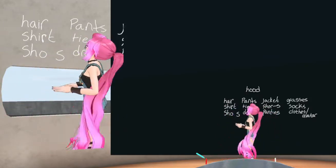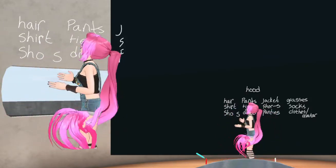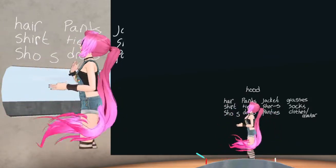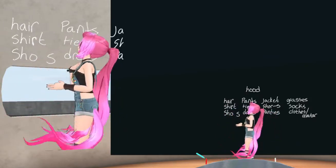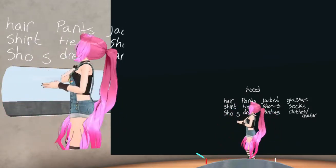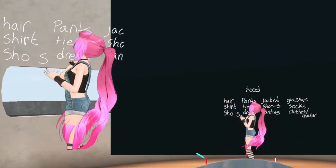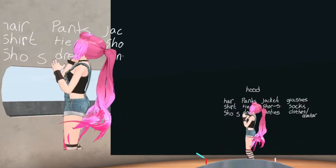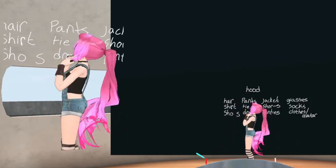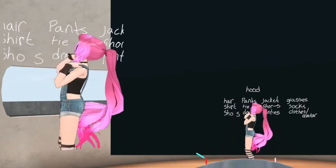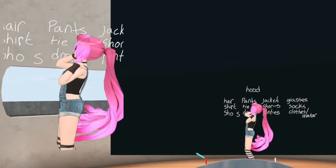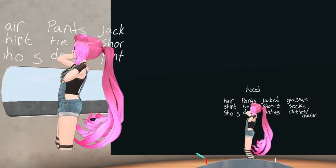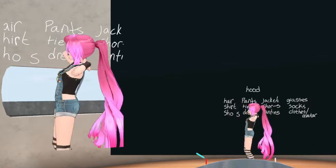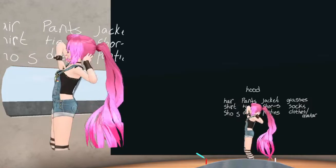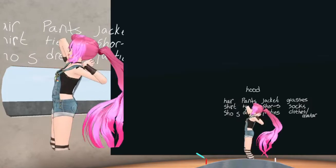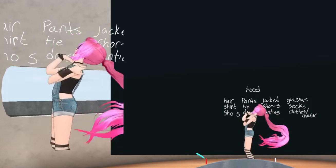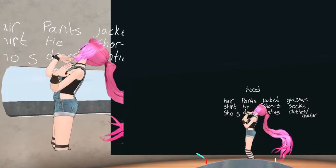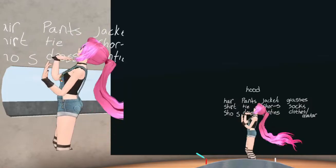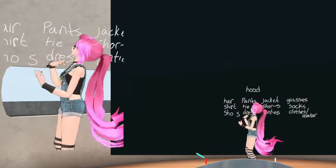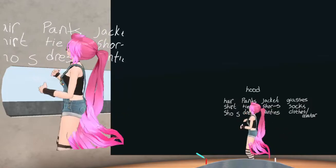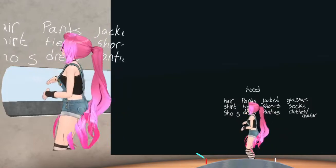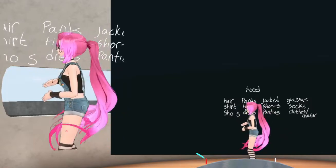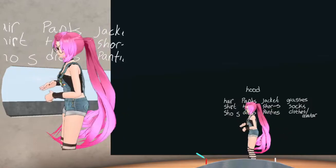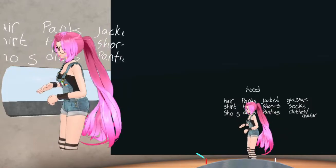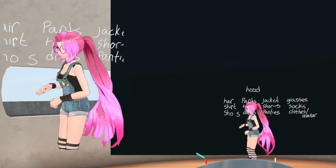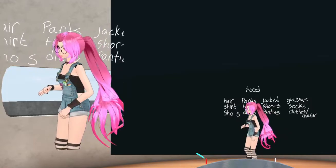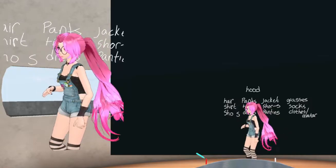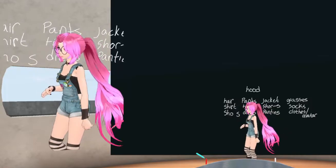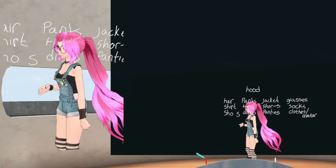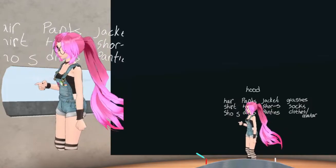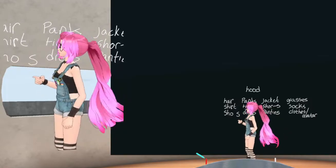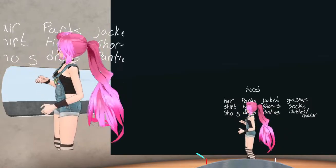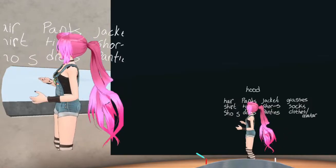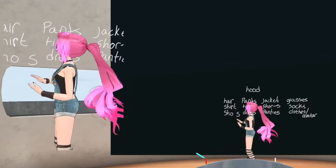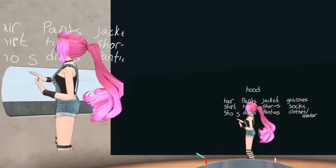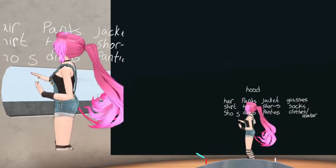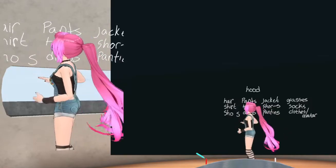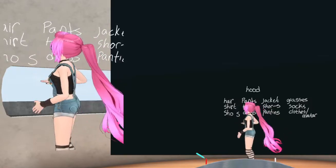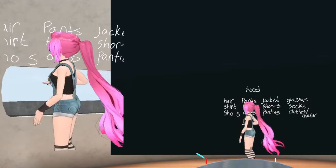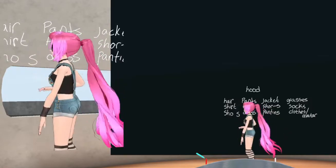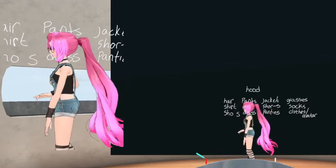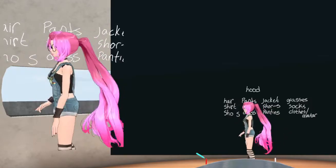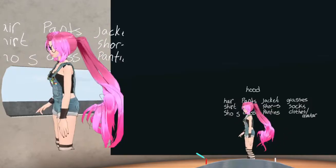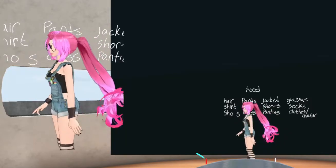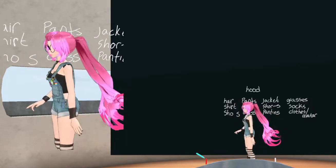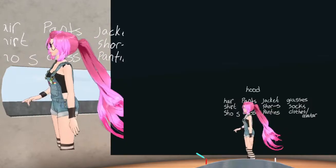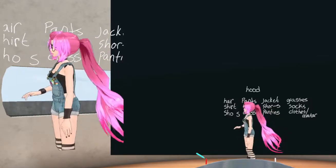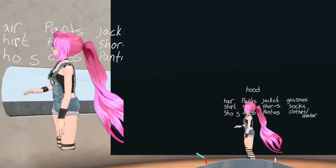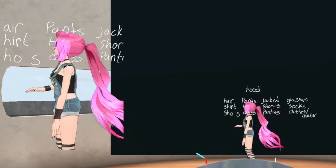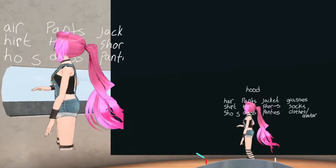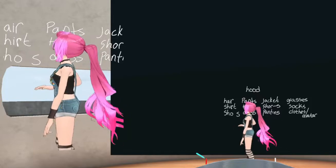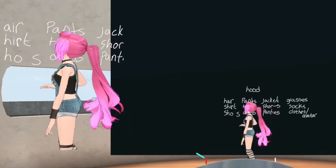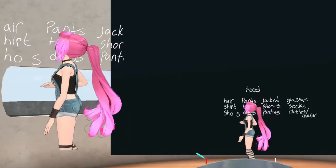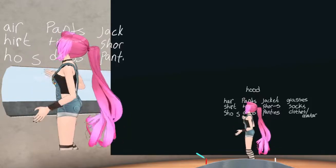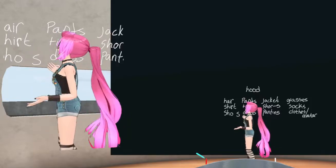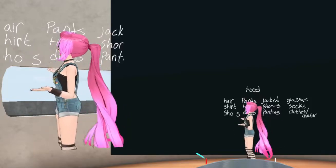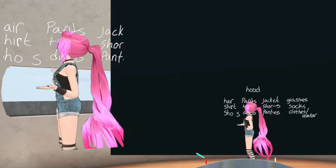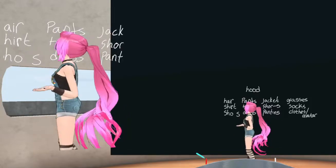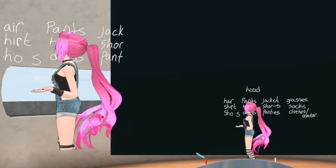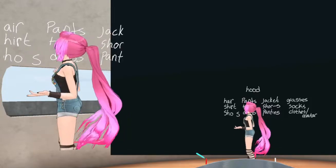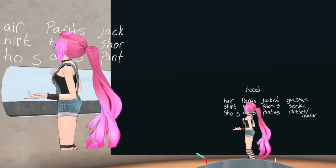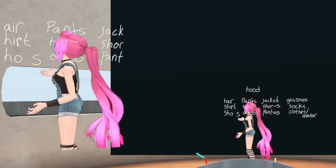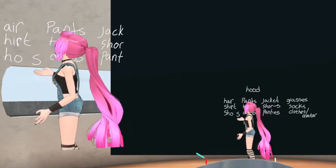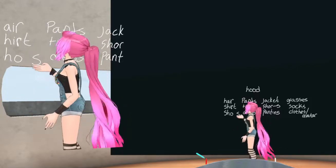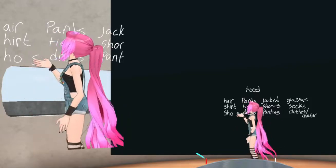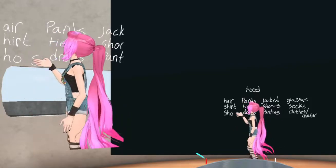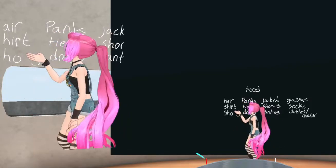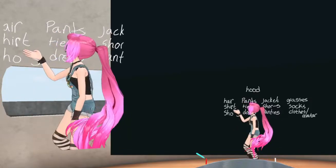life. Maybe I'm uneducated. In the automotive industry, that's it. The Oh. This is what's under the hood, so it's the same thing, I guess. True.